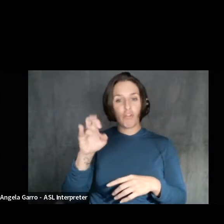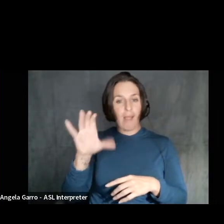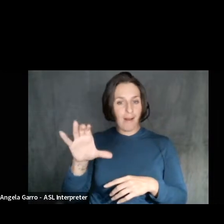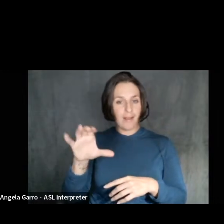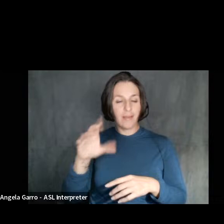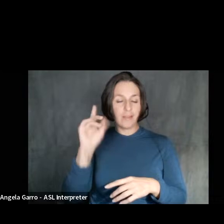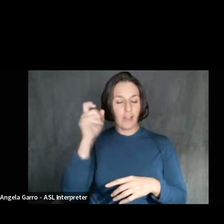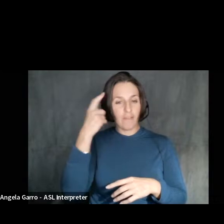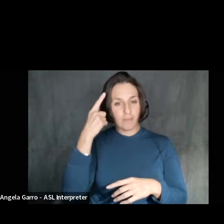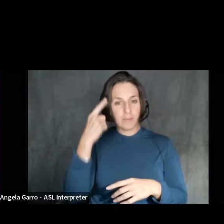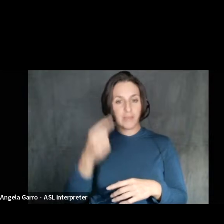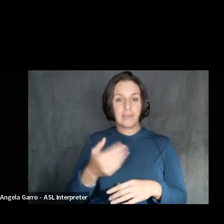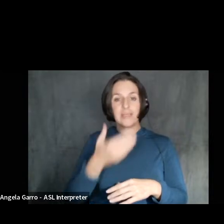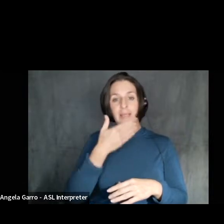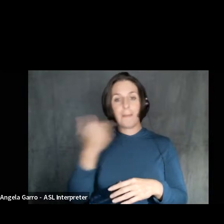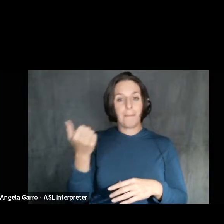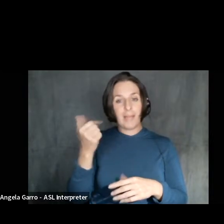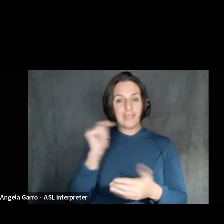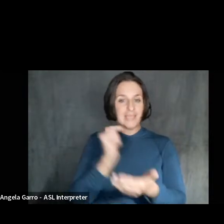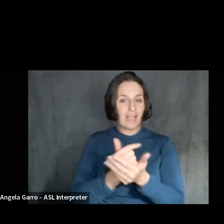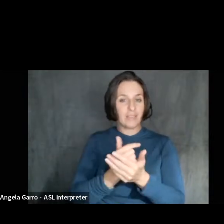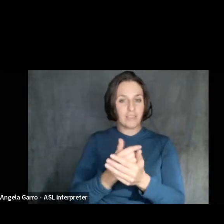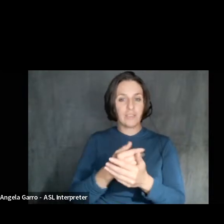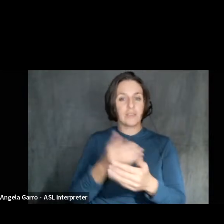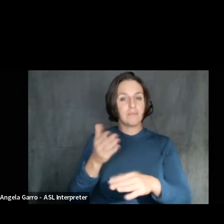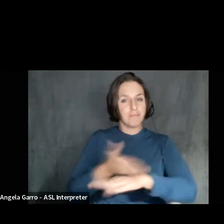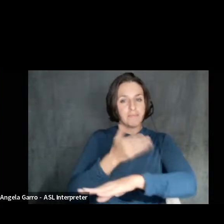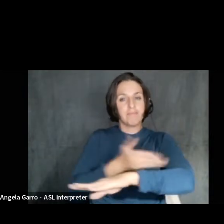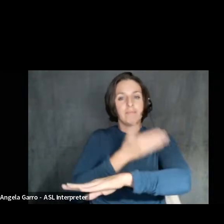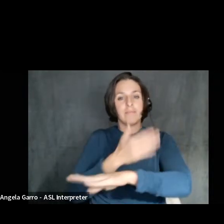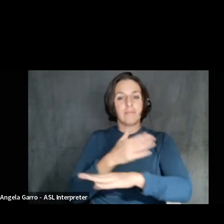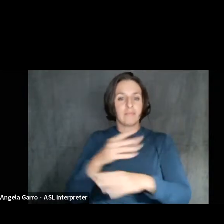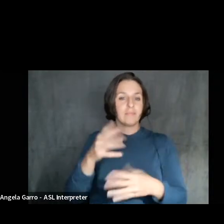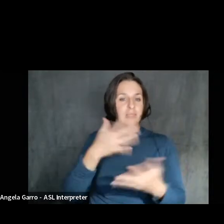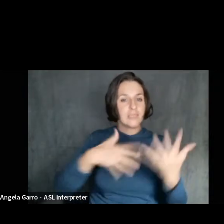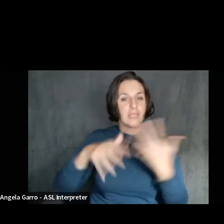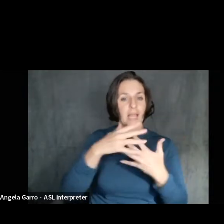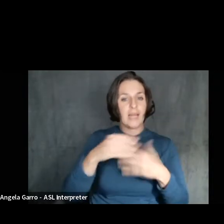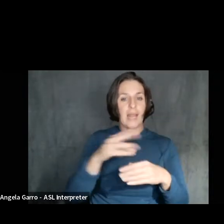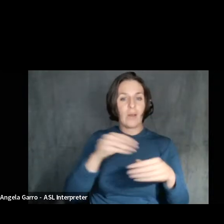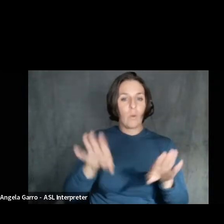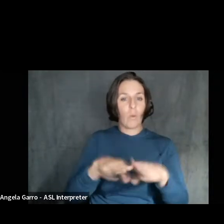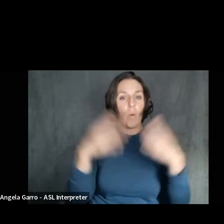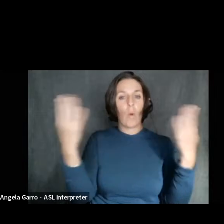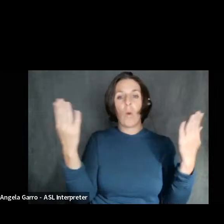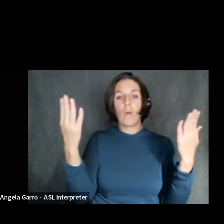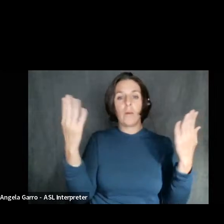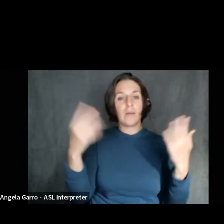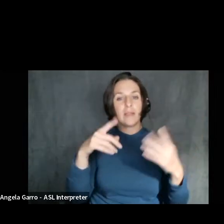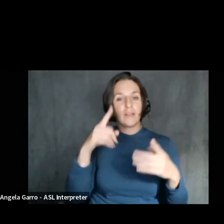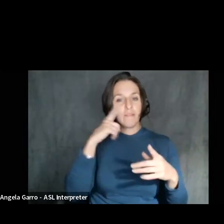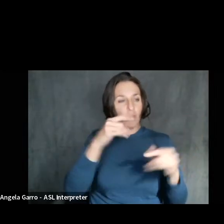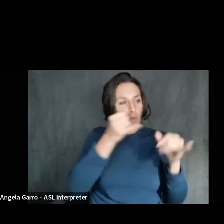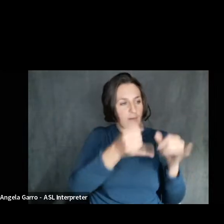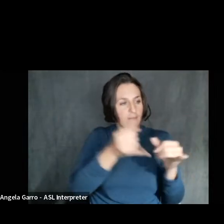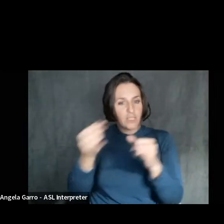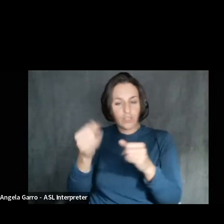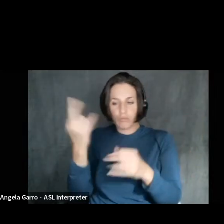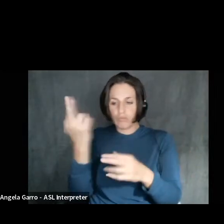of a progressing society, and as an open sesame to the individual for the realization of his or